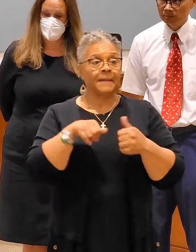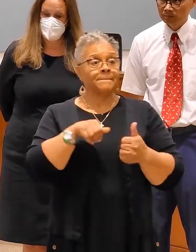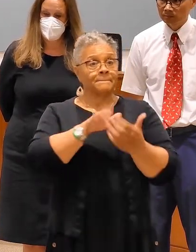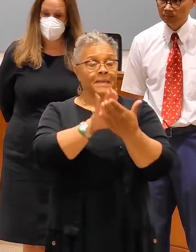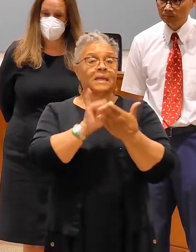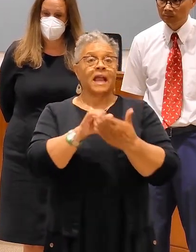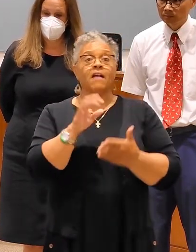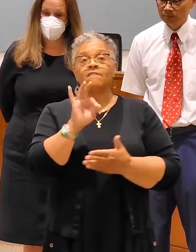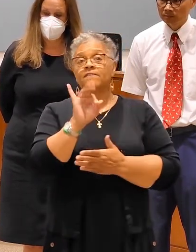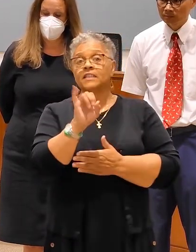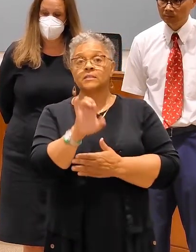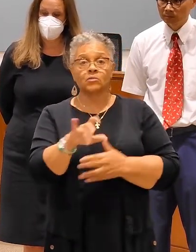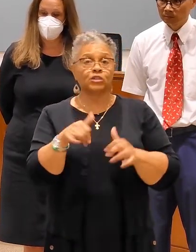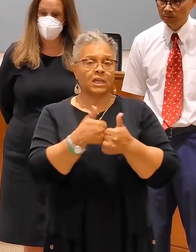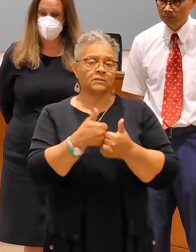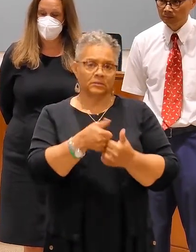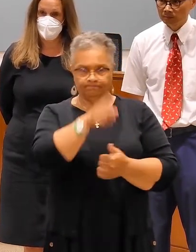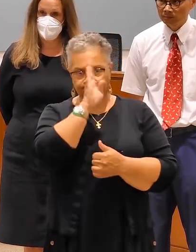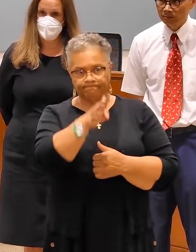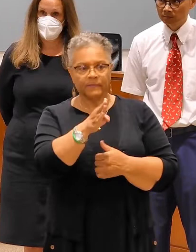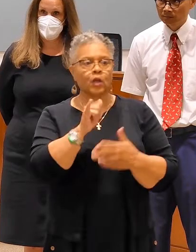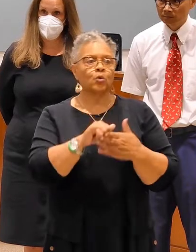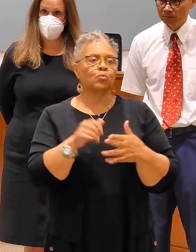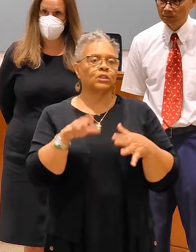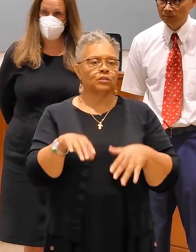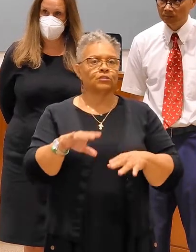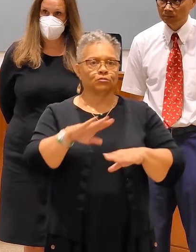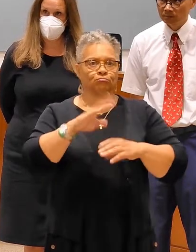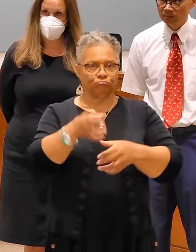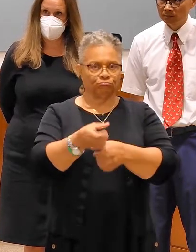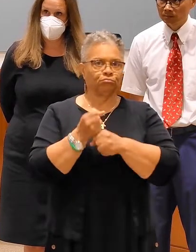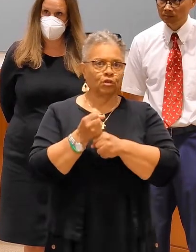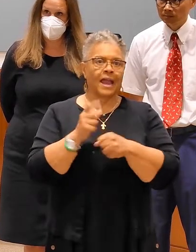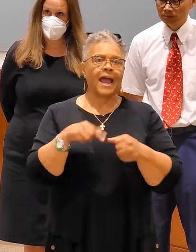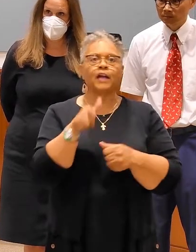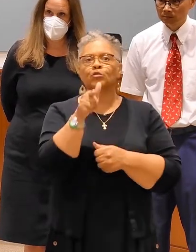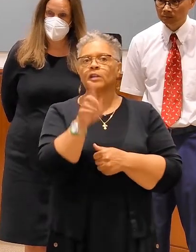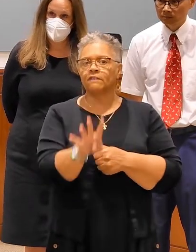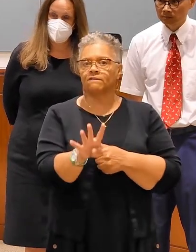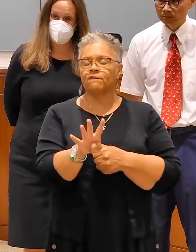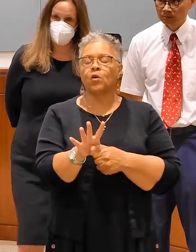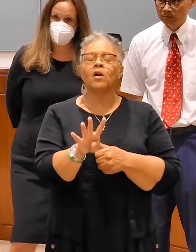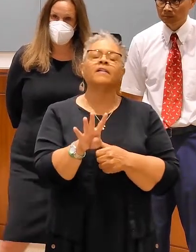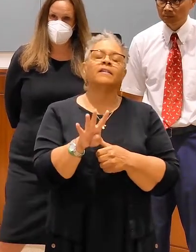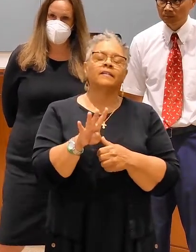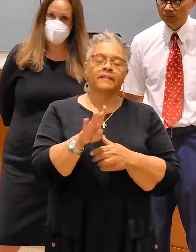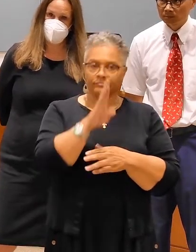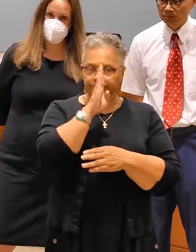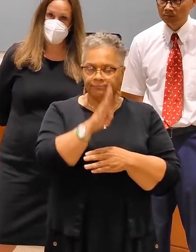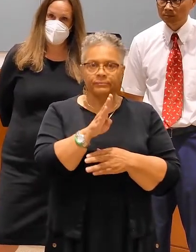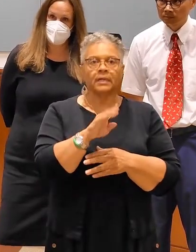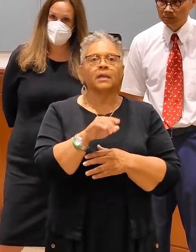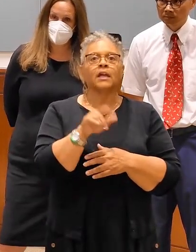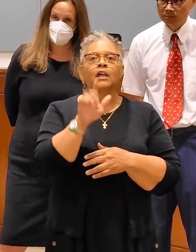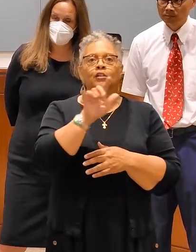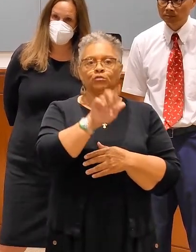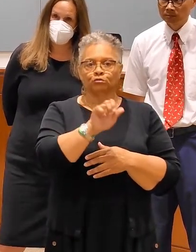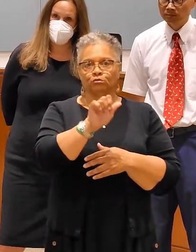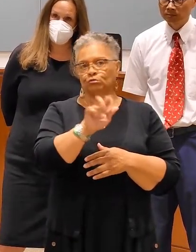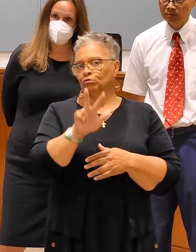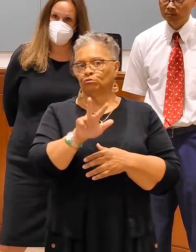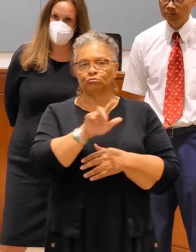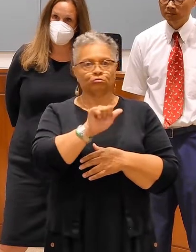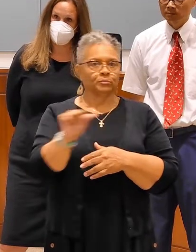on, we secured our 24th consecutive AAA bond rating this year, making Howard